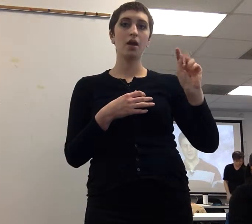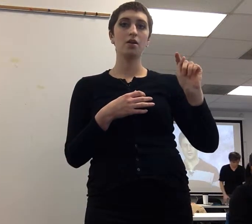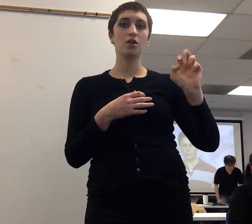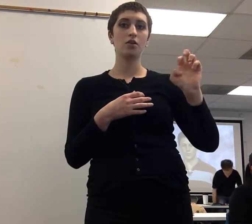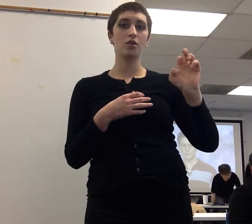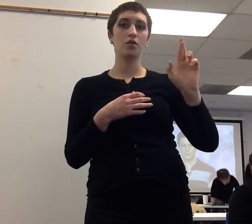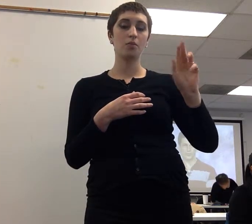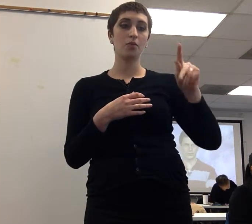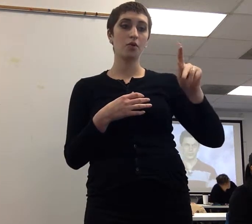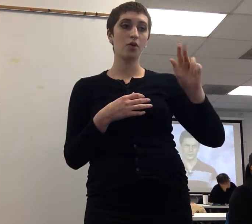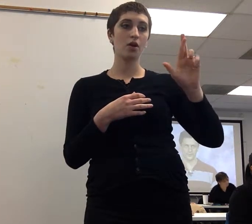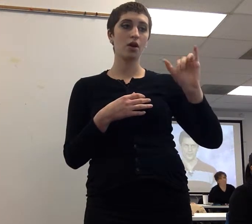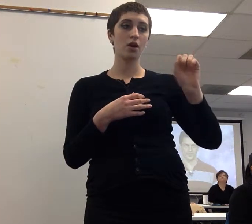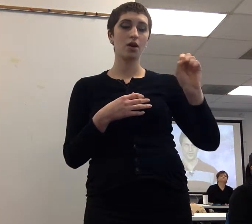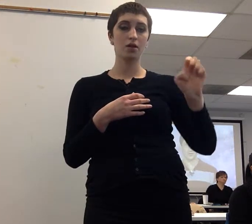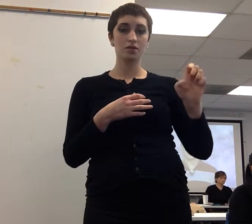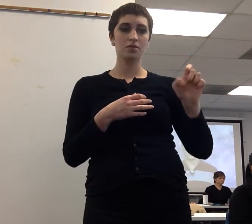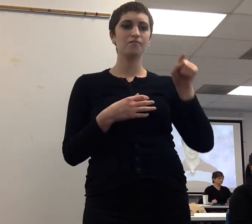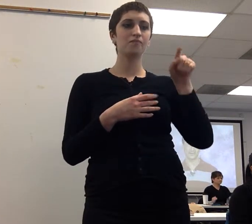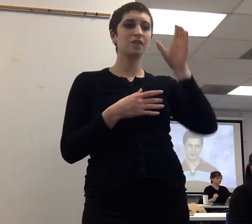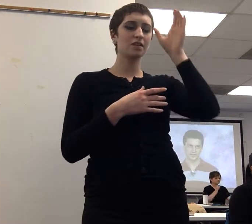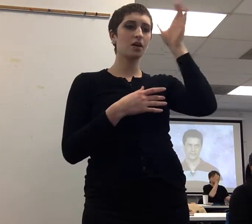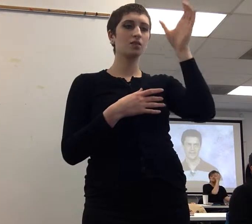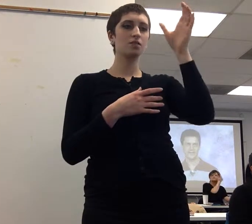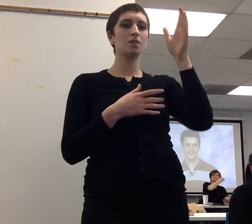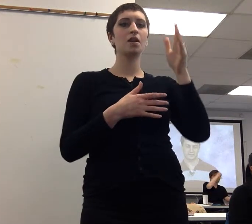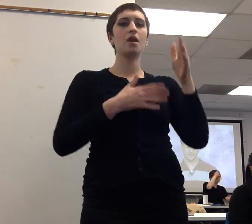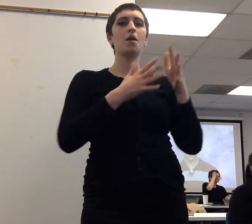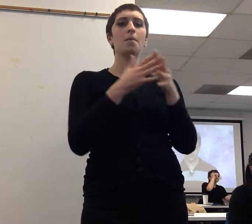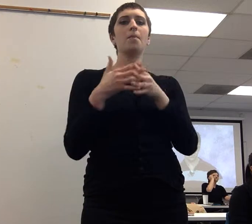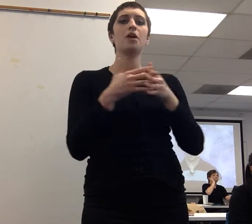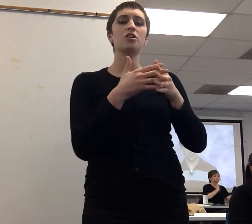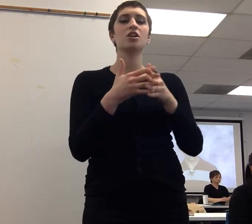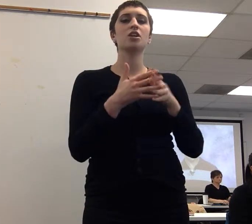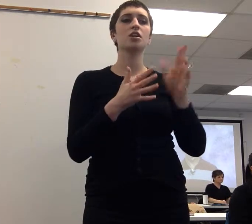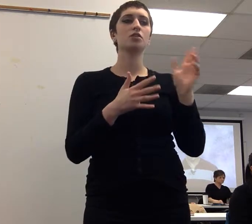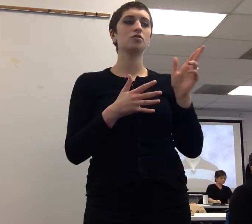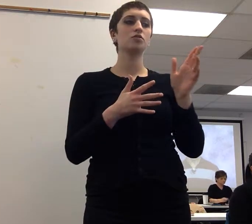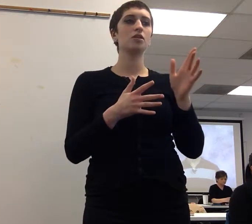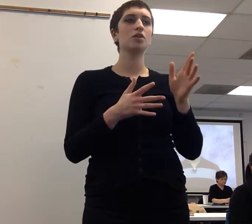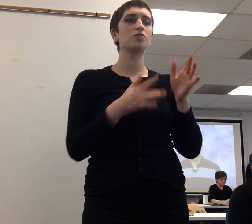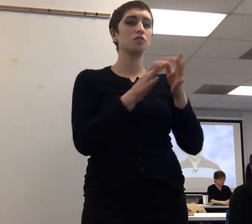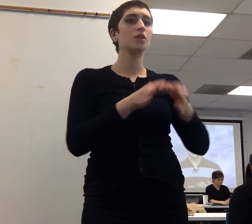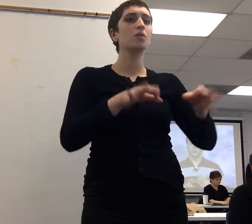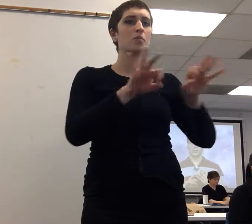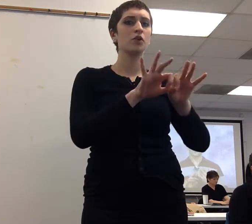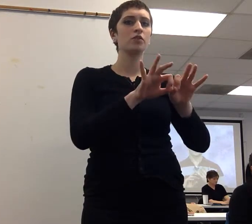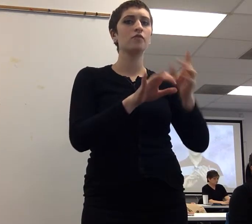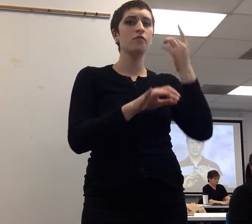really is one of the principles of our entire government and system.